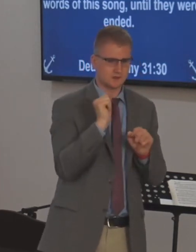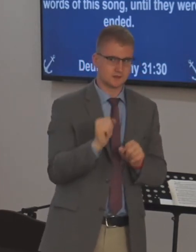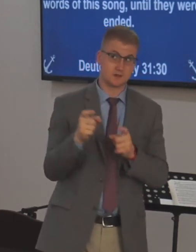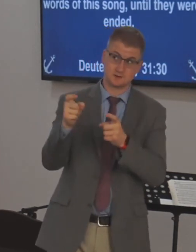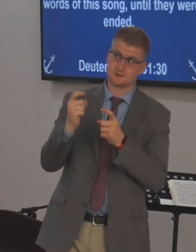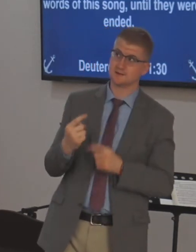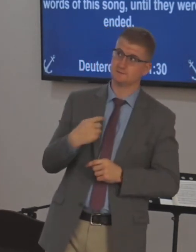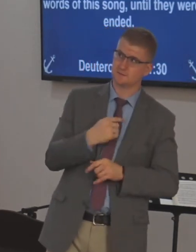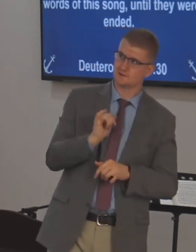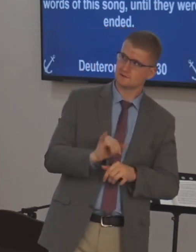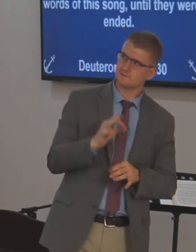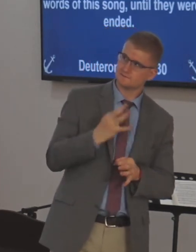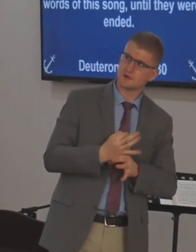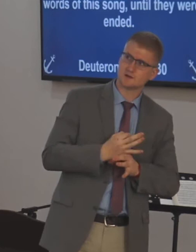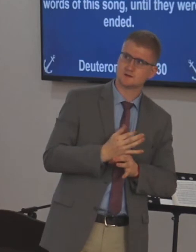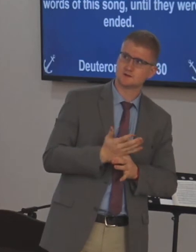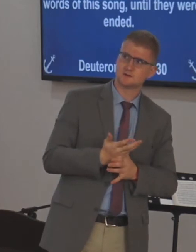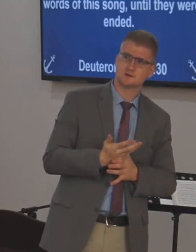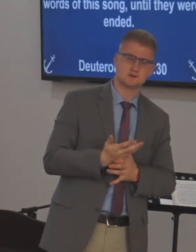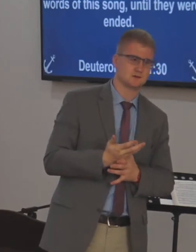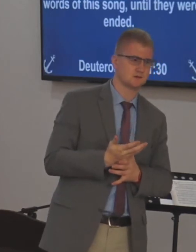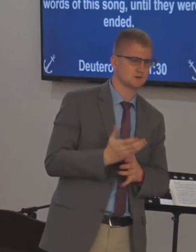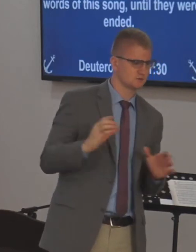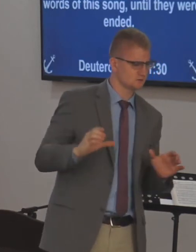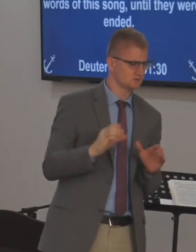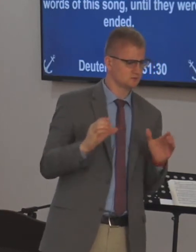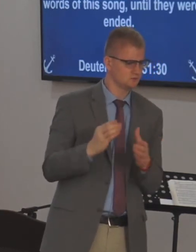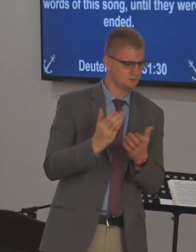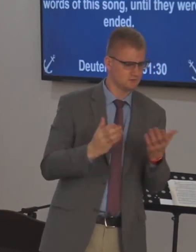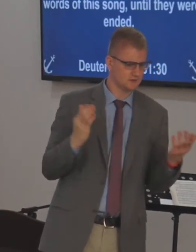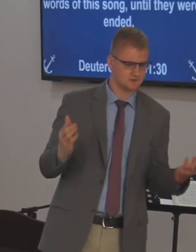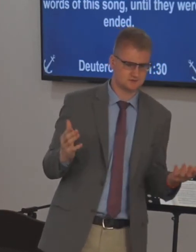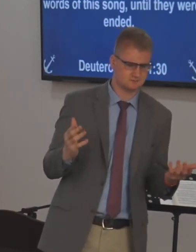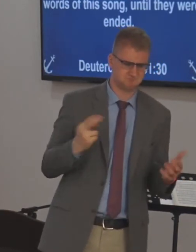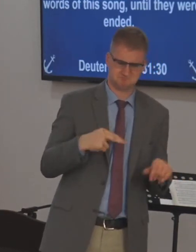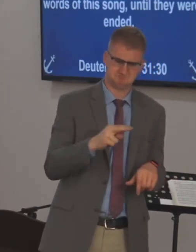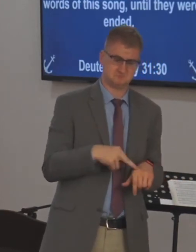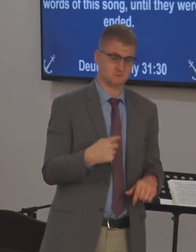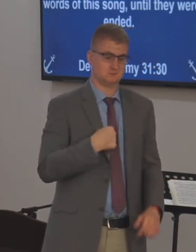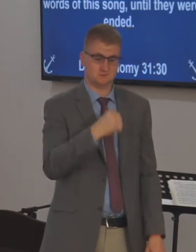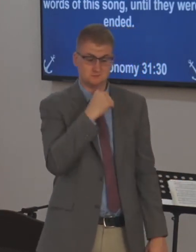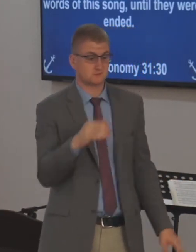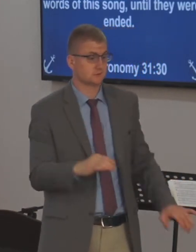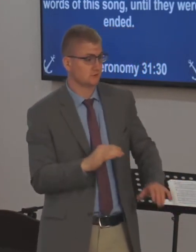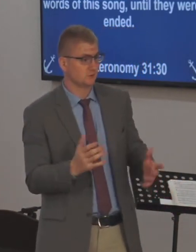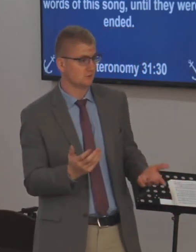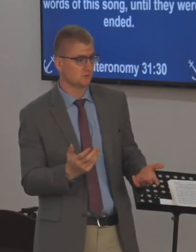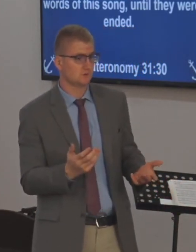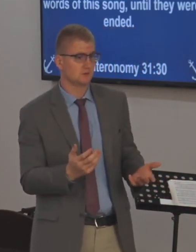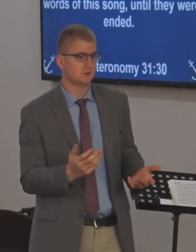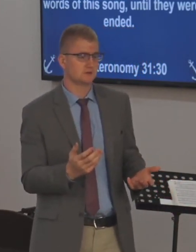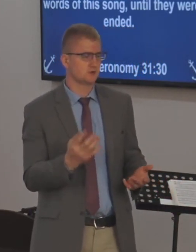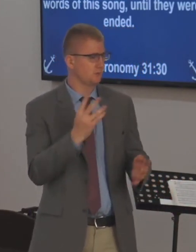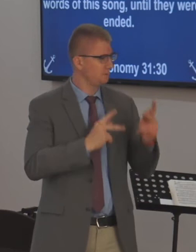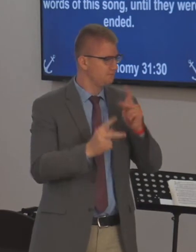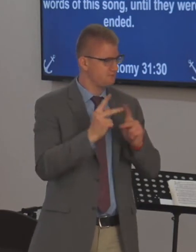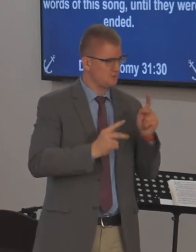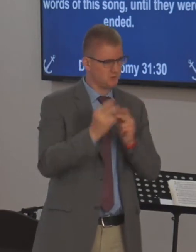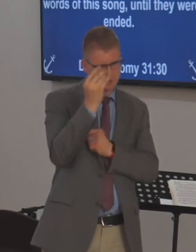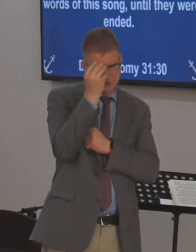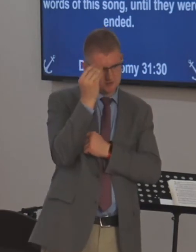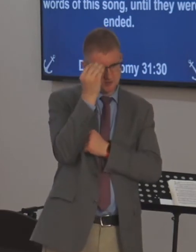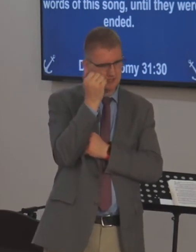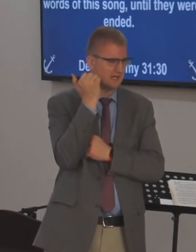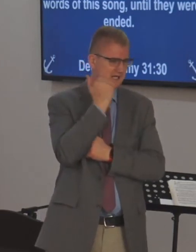faith to do things that, you know, normally I wouldn't do. People wonder, you know, every